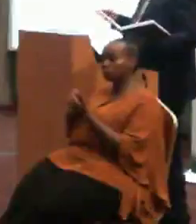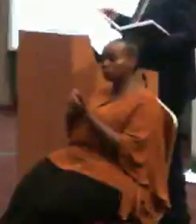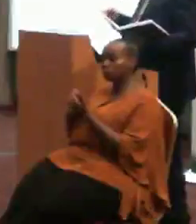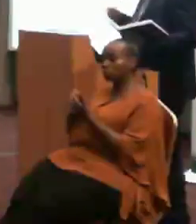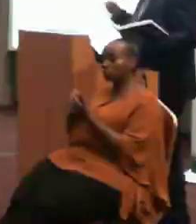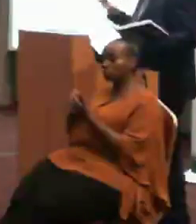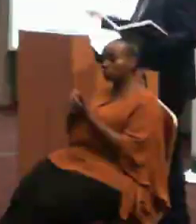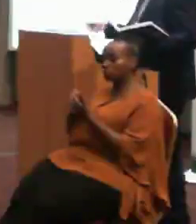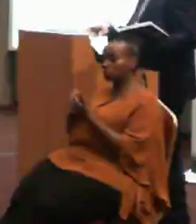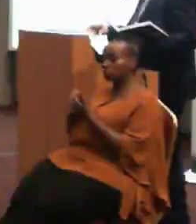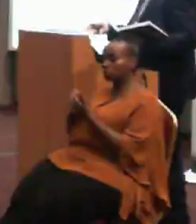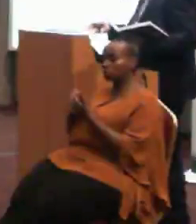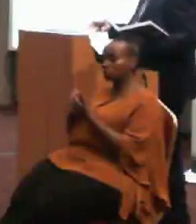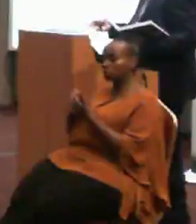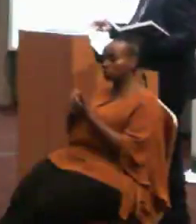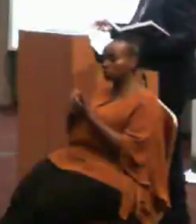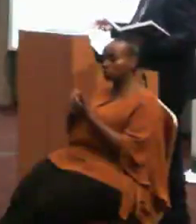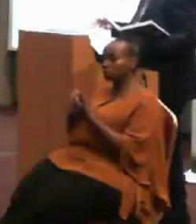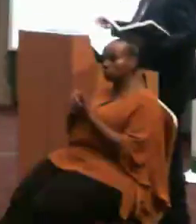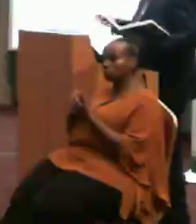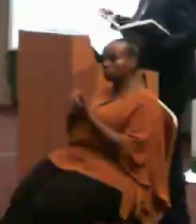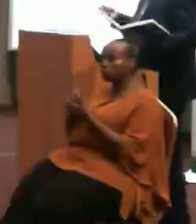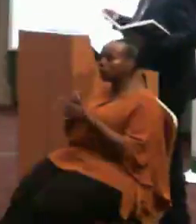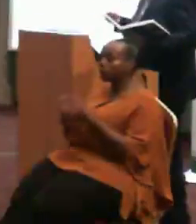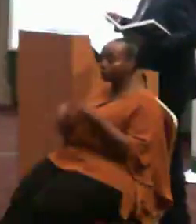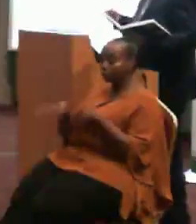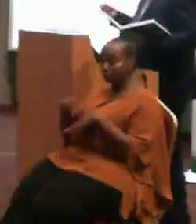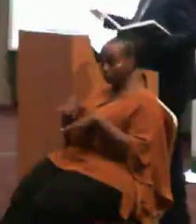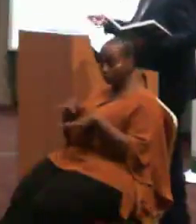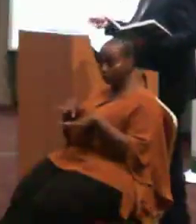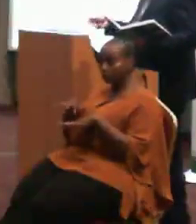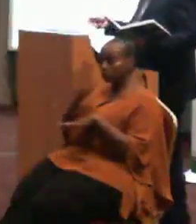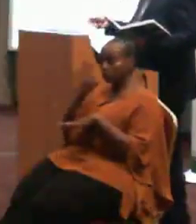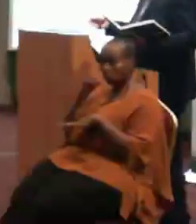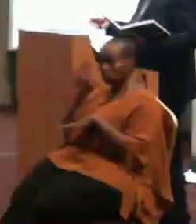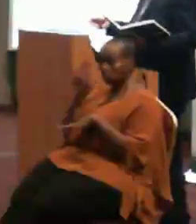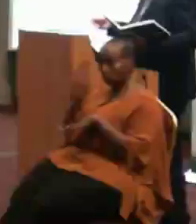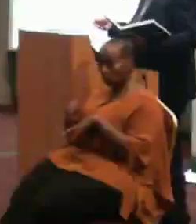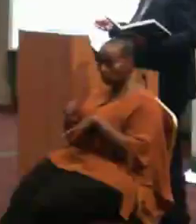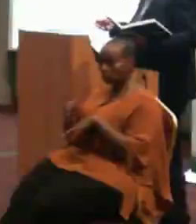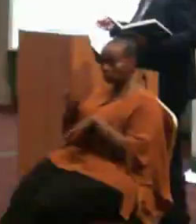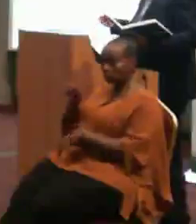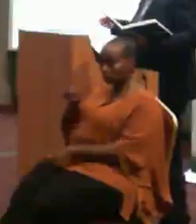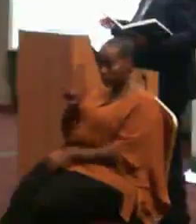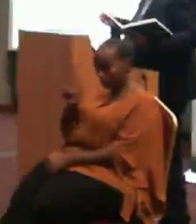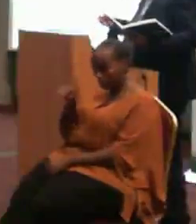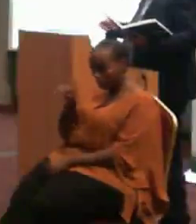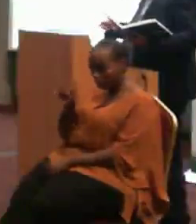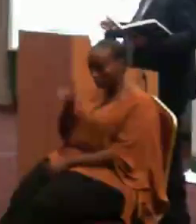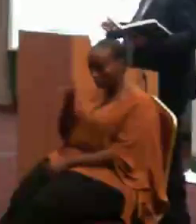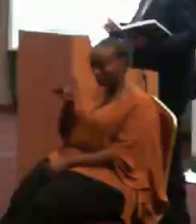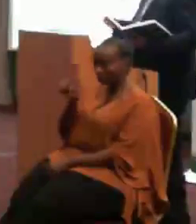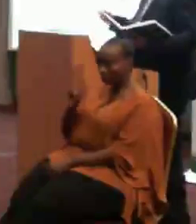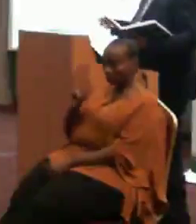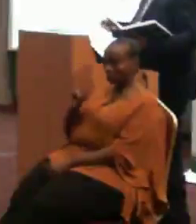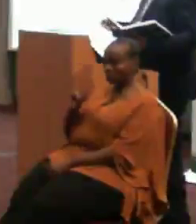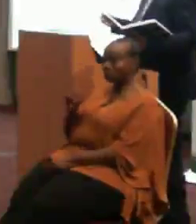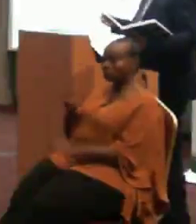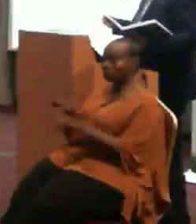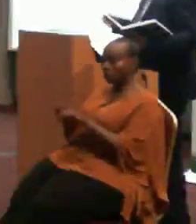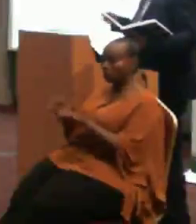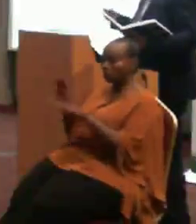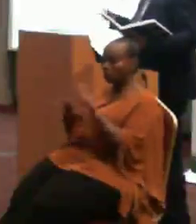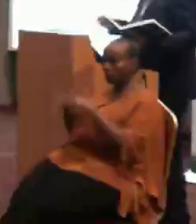principle, it's about an efficient cost base. But we said, yes, you need to look at the tariffs, as well as we talked about balance